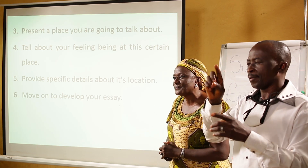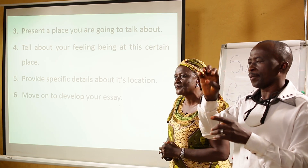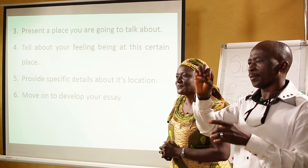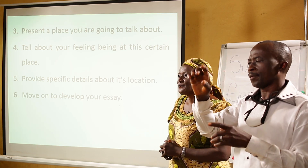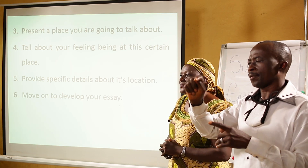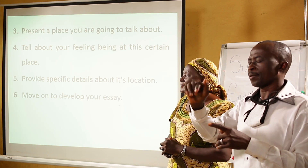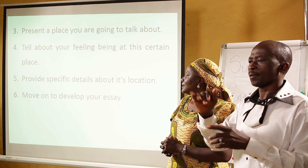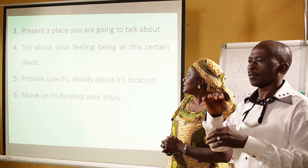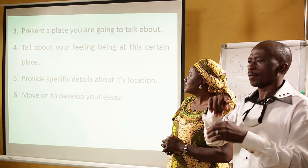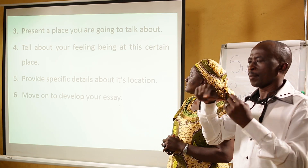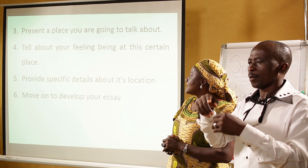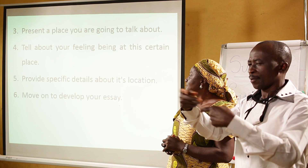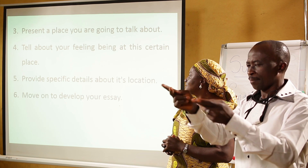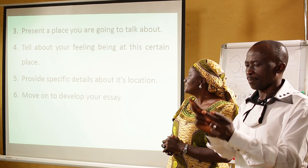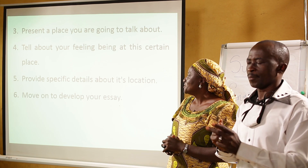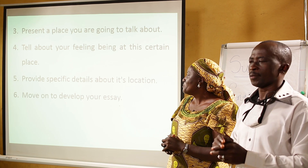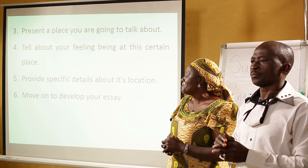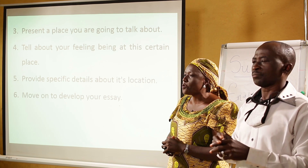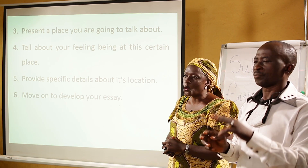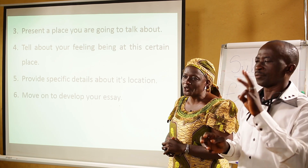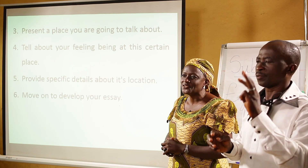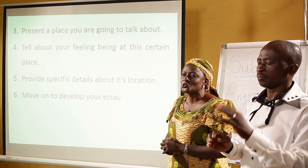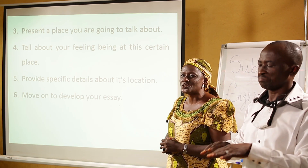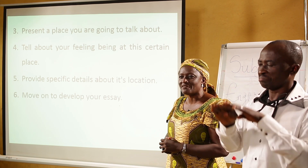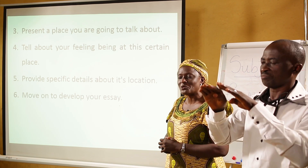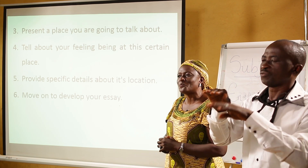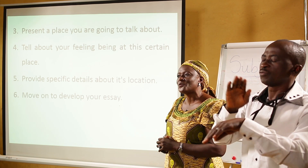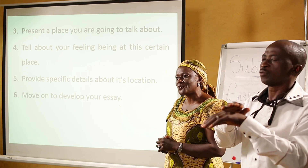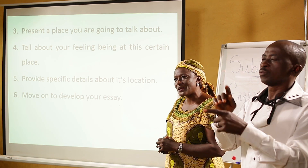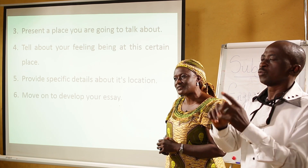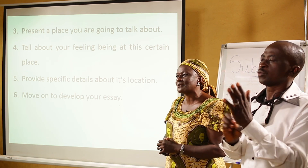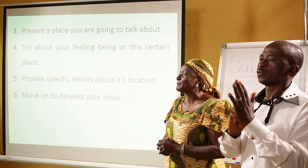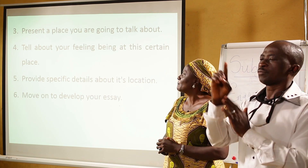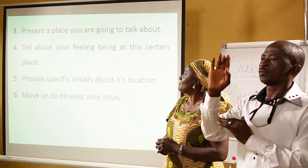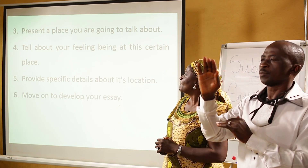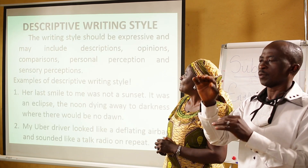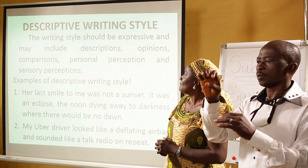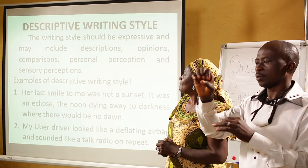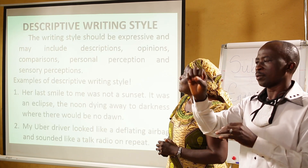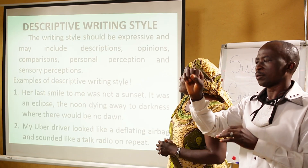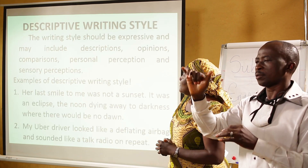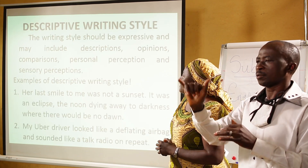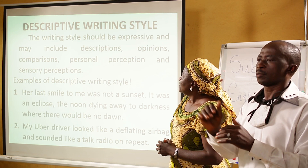location. And 6, move on to develop your essay.